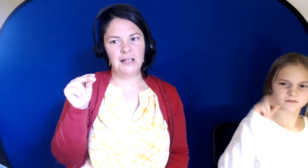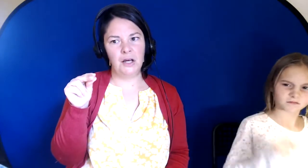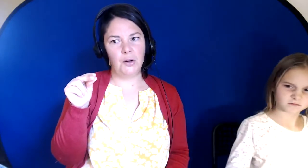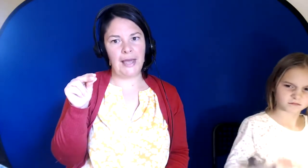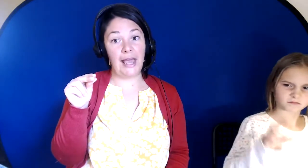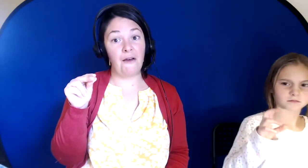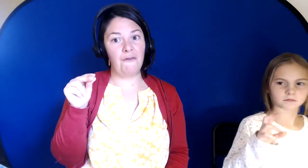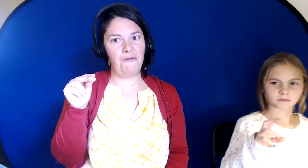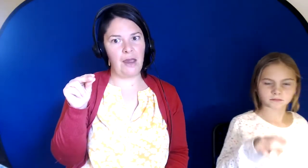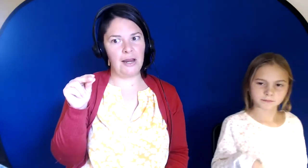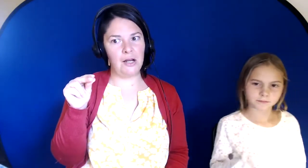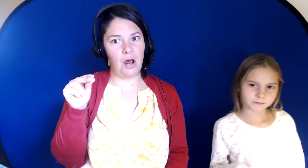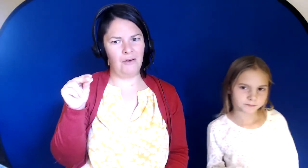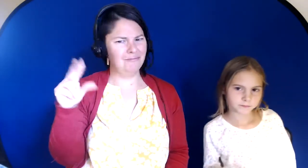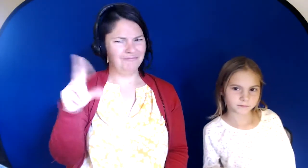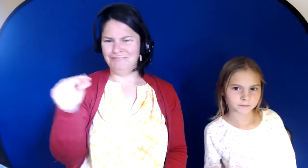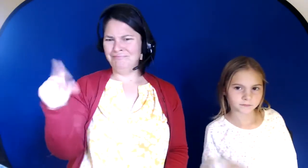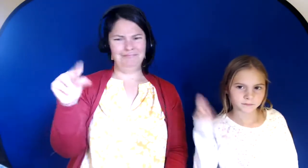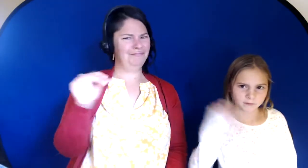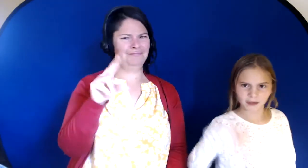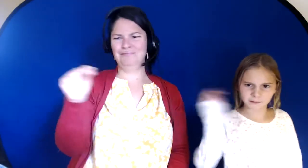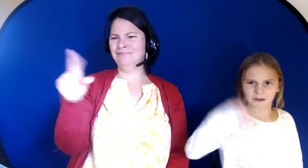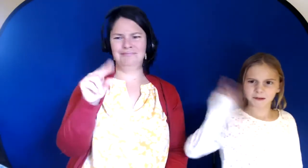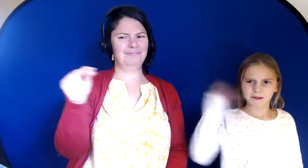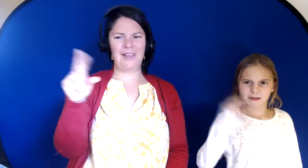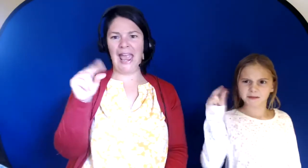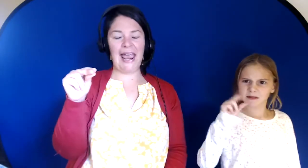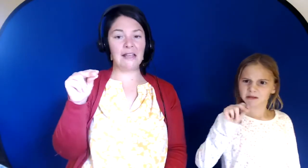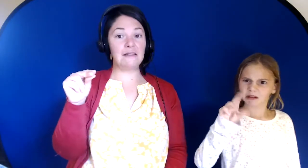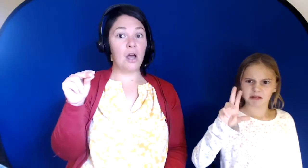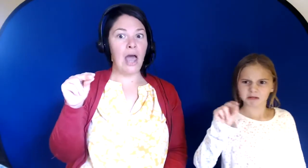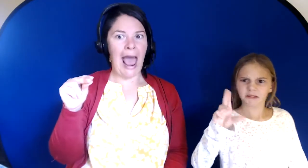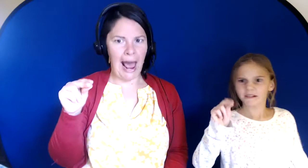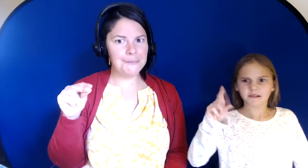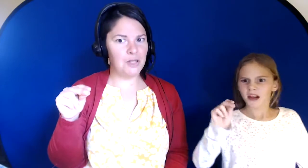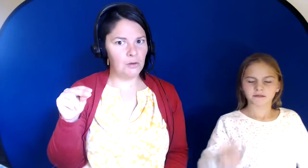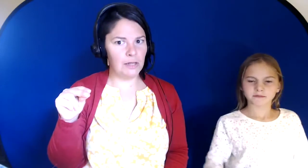Okay. Very no. And absolutely not.